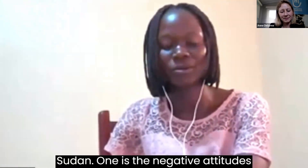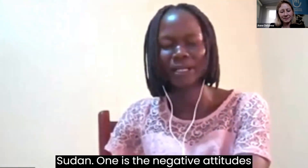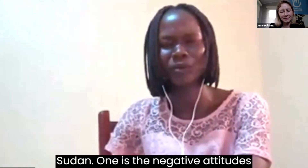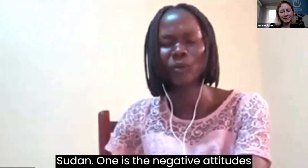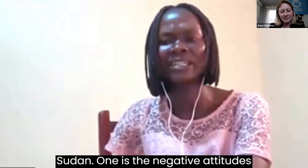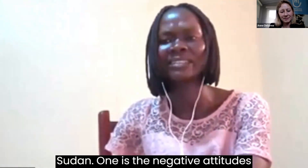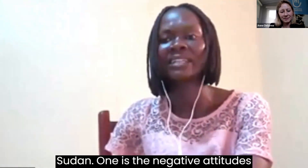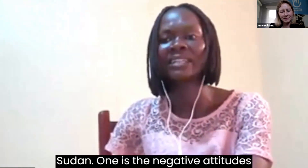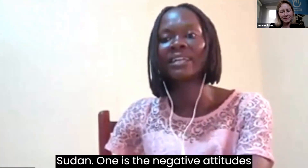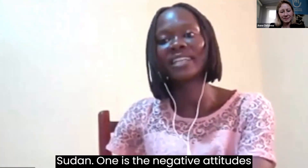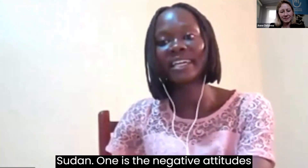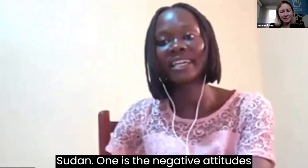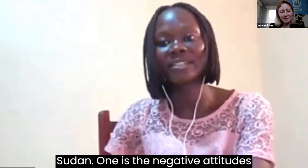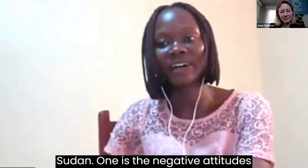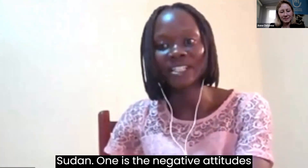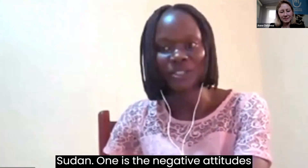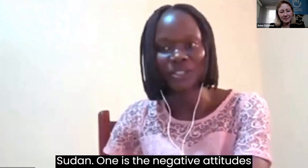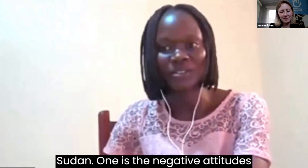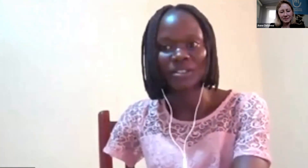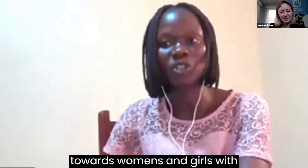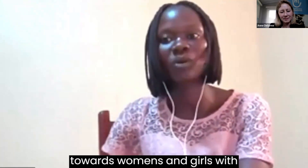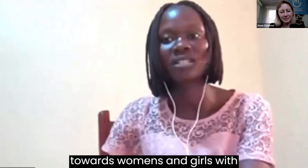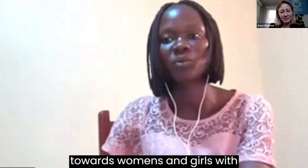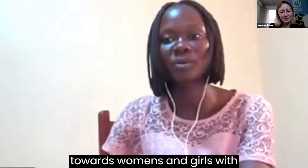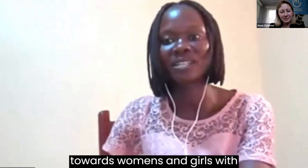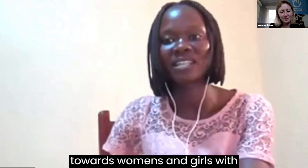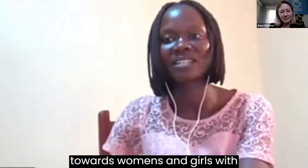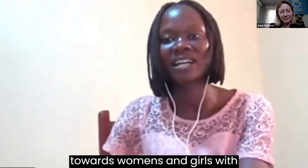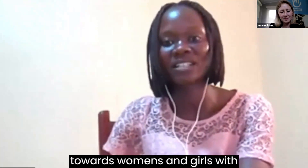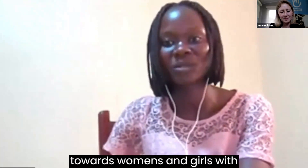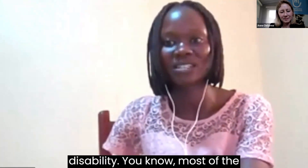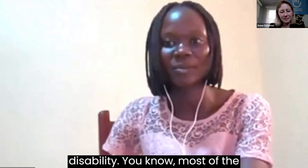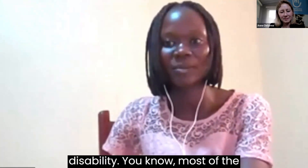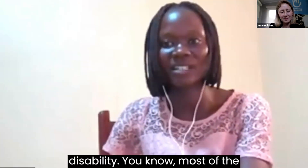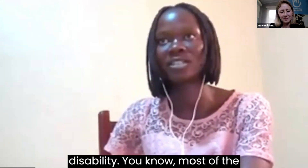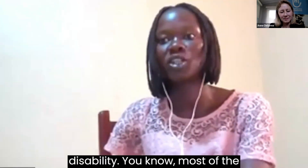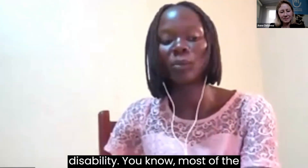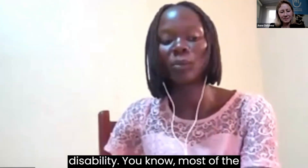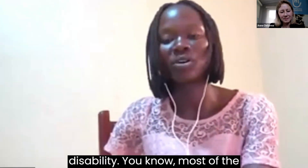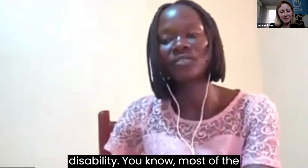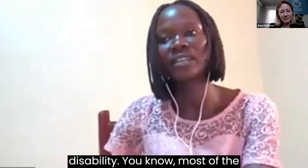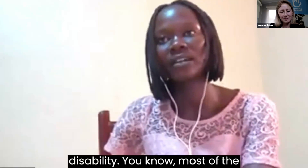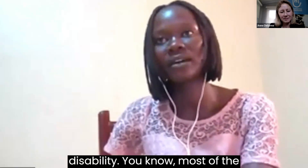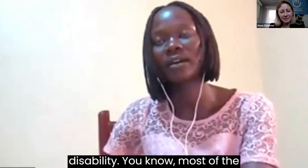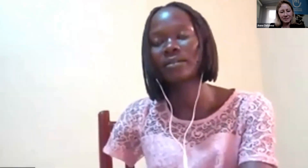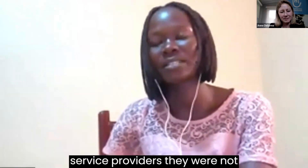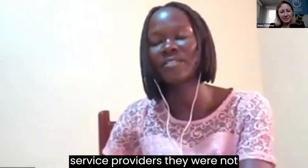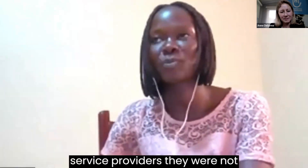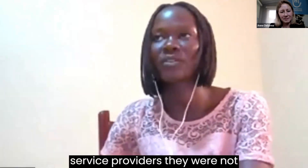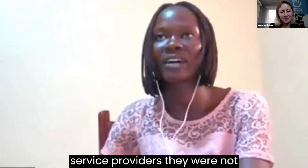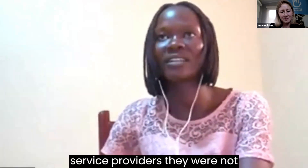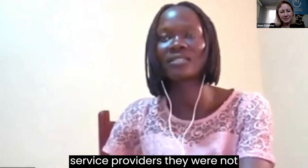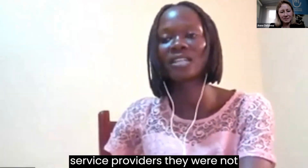South Sudan. One is the negative attitudes towards women and girls with disability. You know, most of the